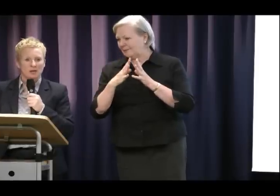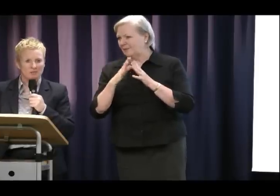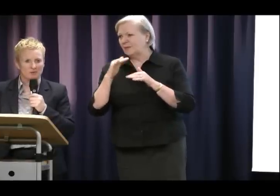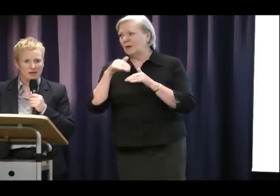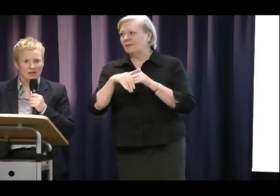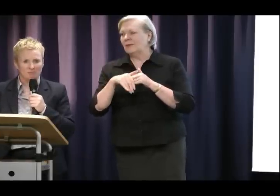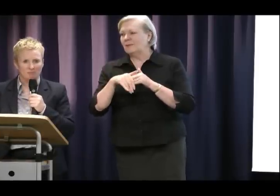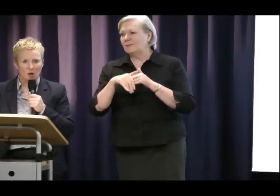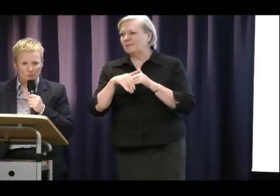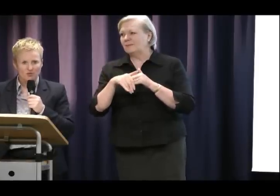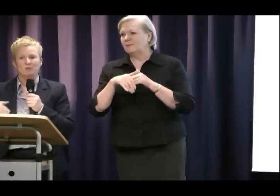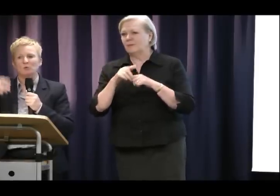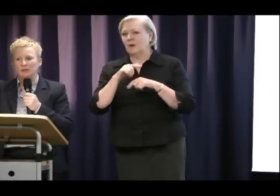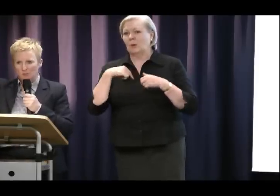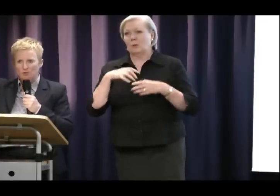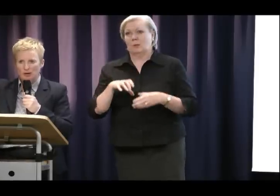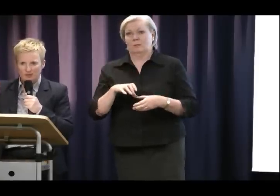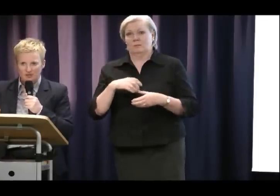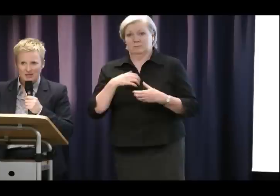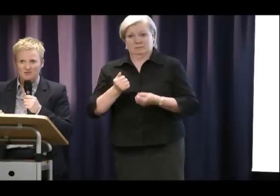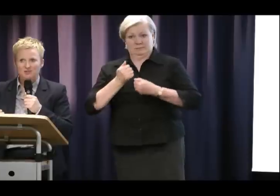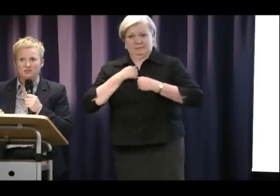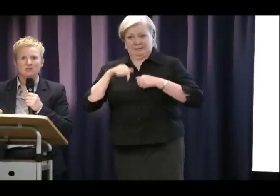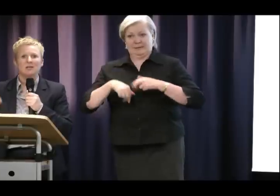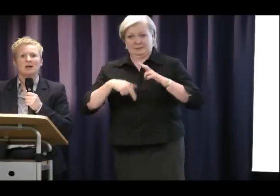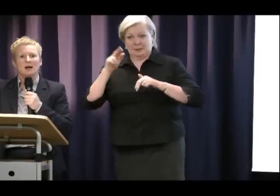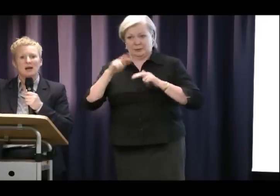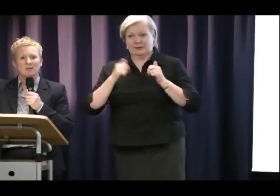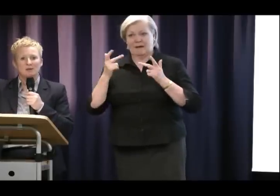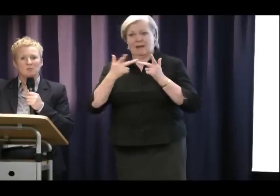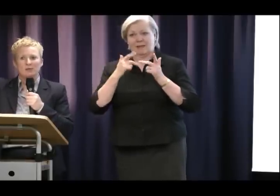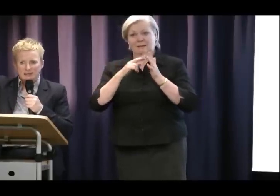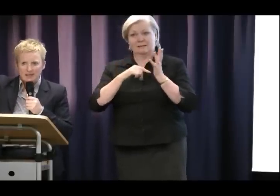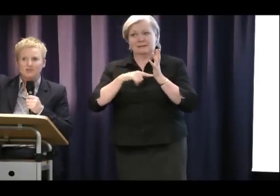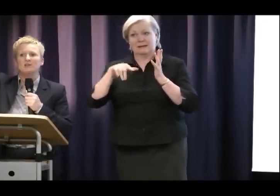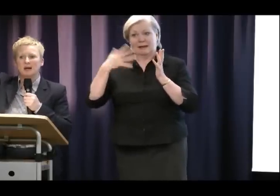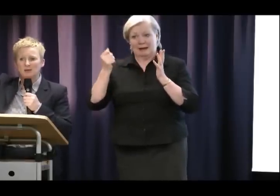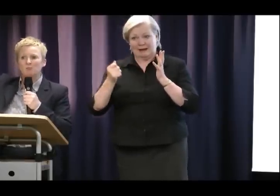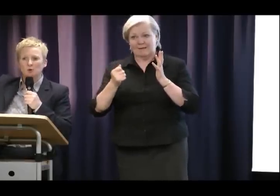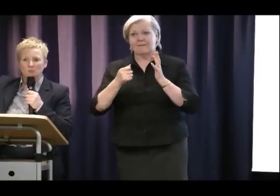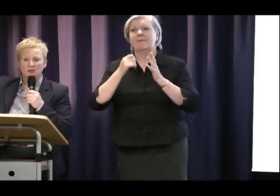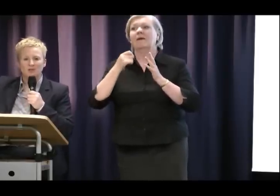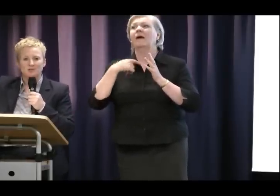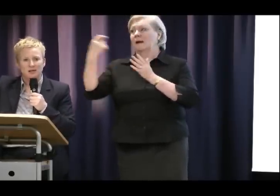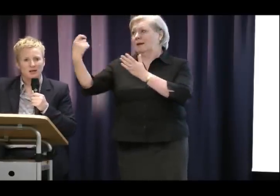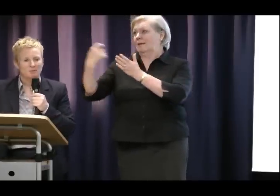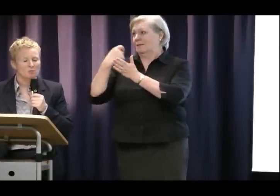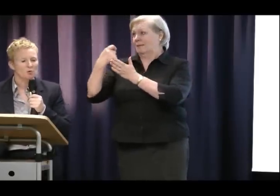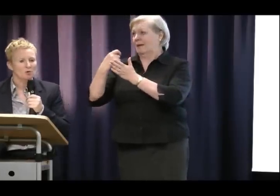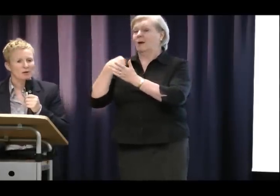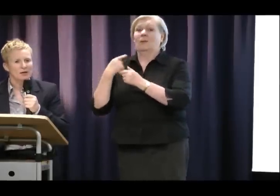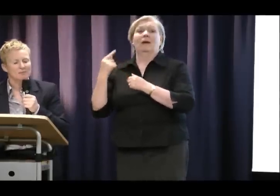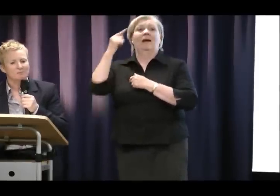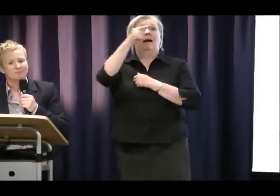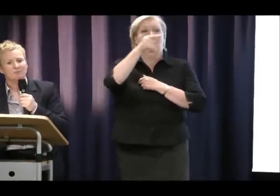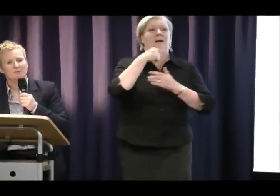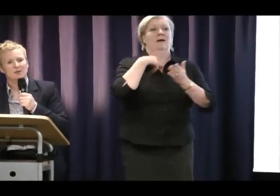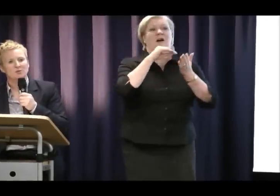fact that we own this building and we've got other tenants in it, and then we lease other properties